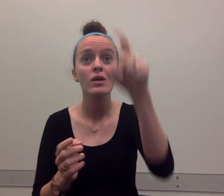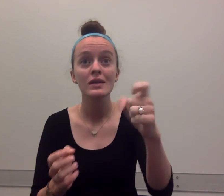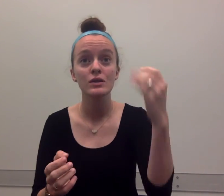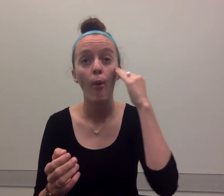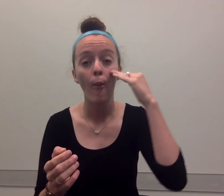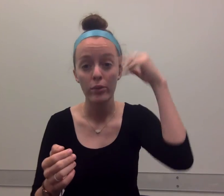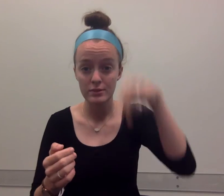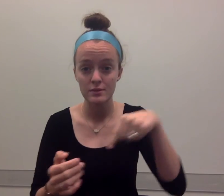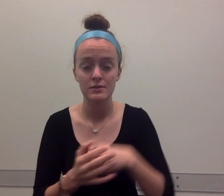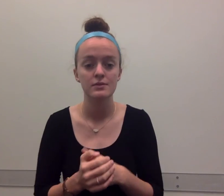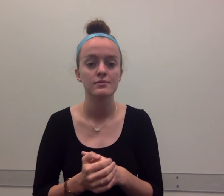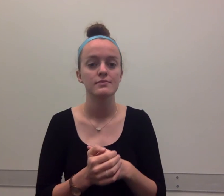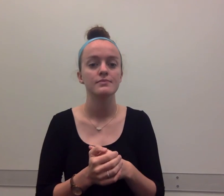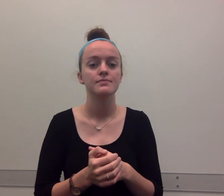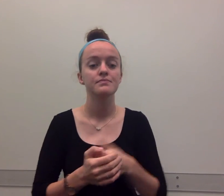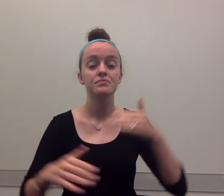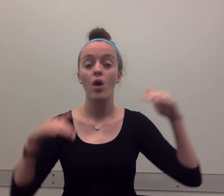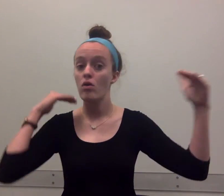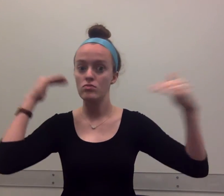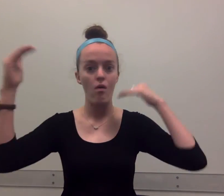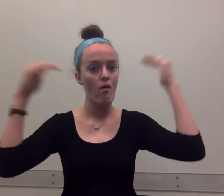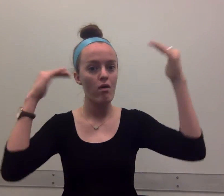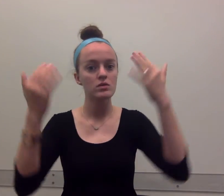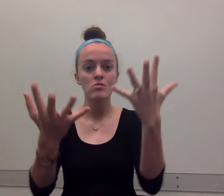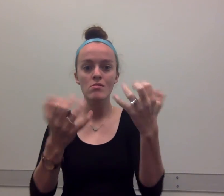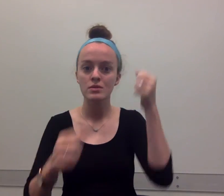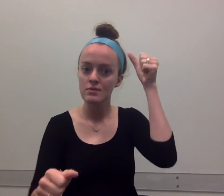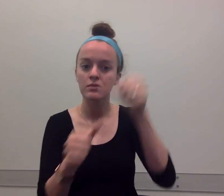As adults, we want to be reminded while we're listening to other